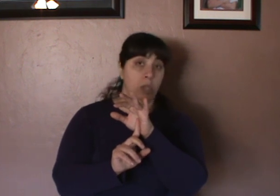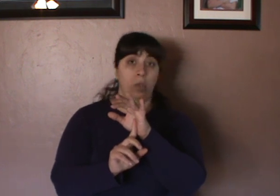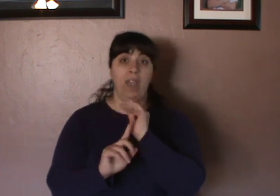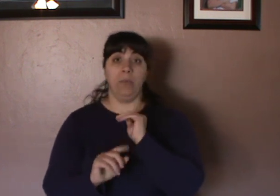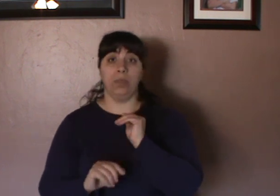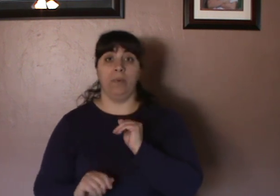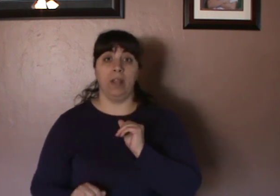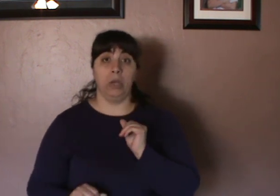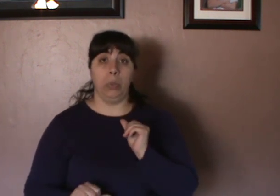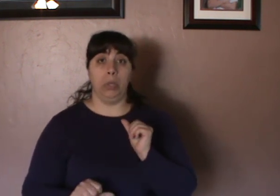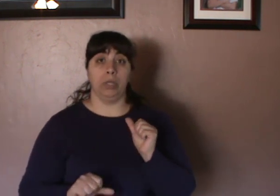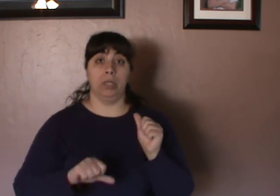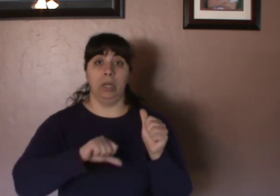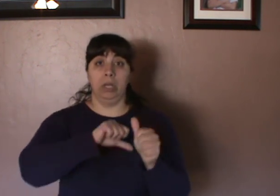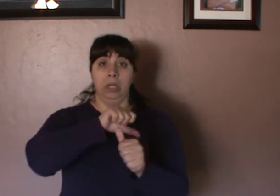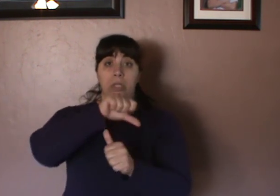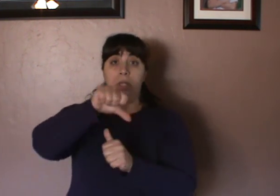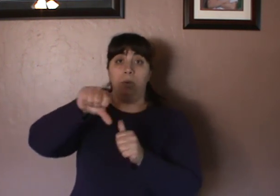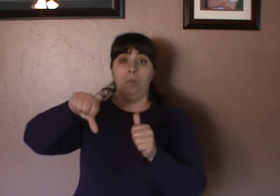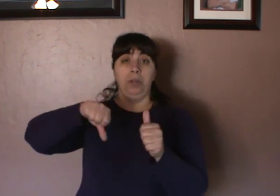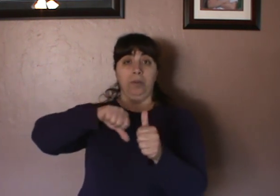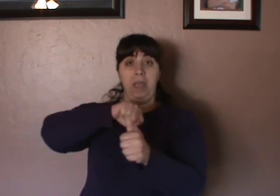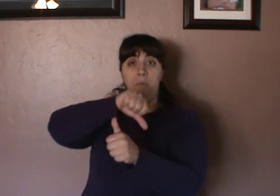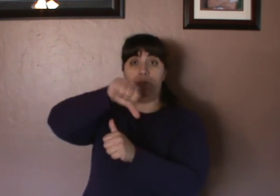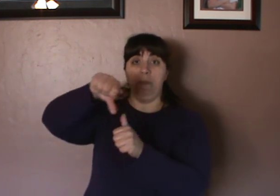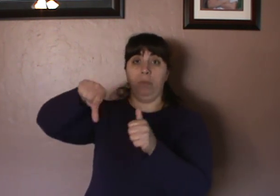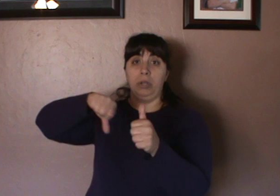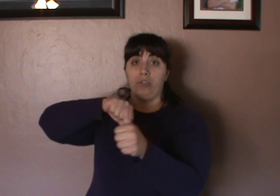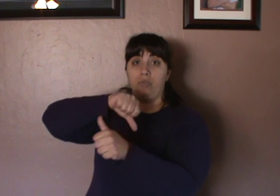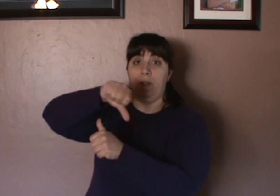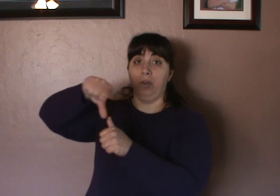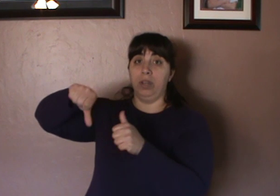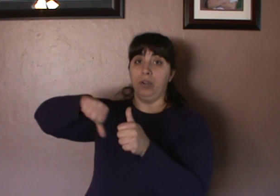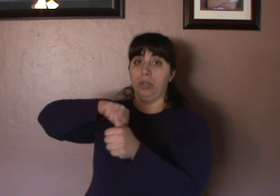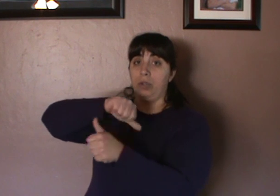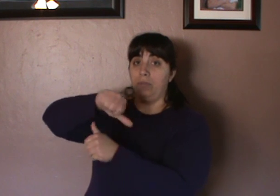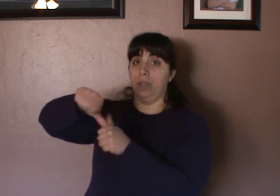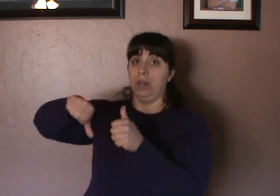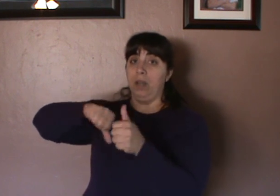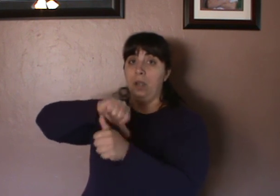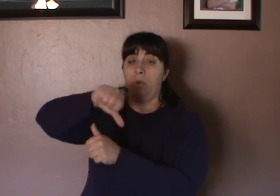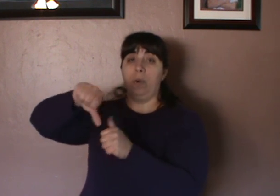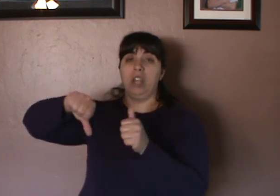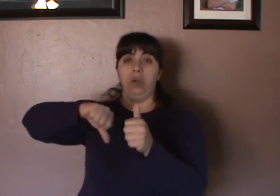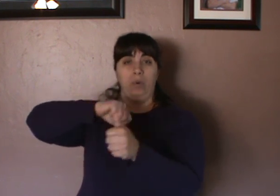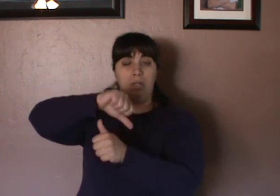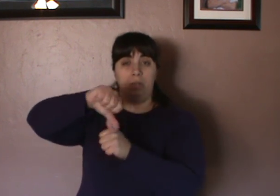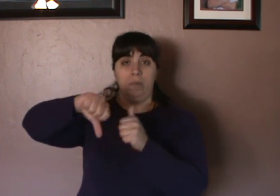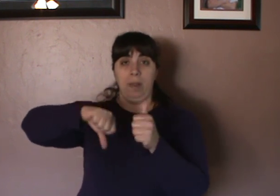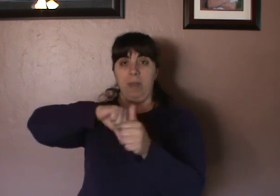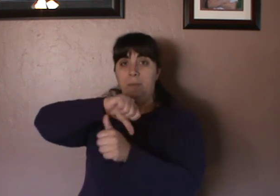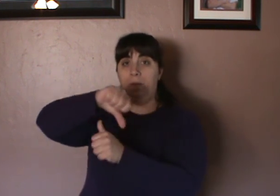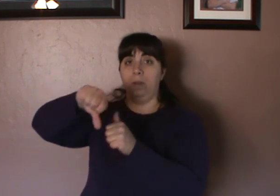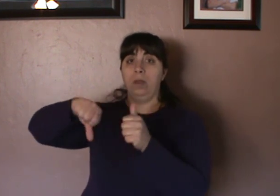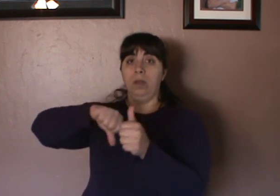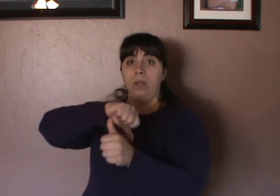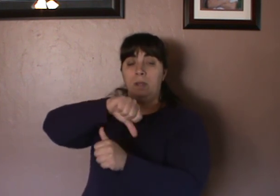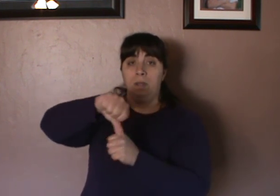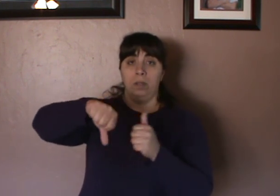You'll hang with the right cohorts. So when you hang with people or you're surrounded, you're associated, right cohorts or the right people, you'll